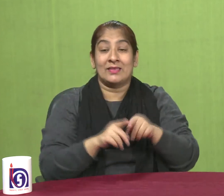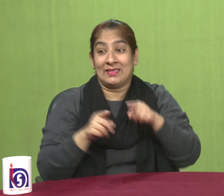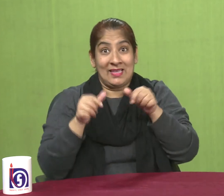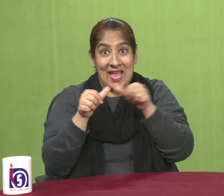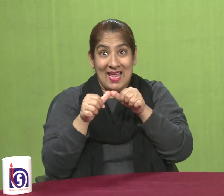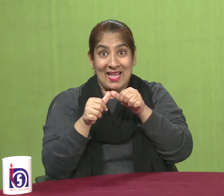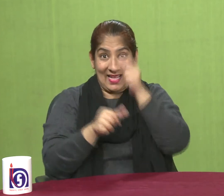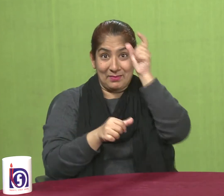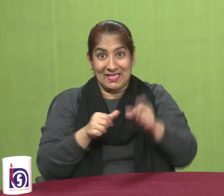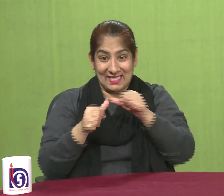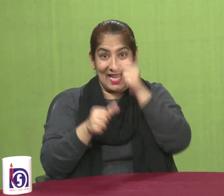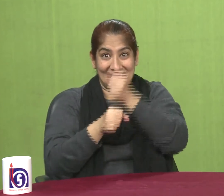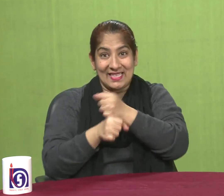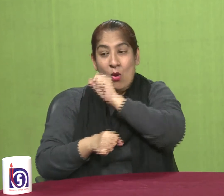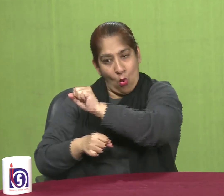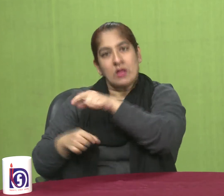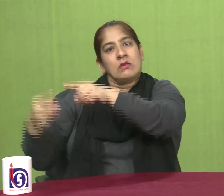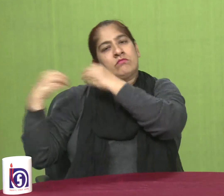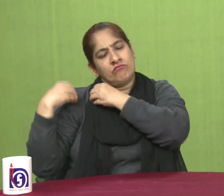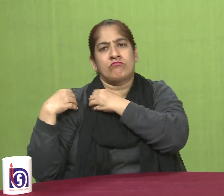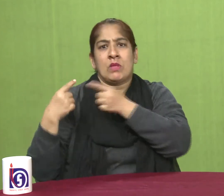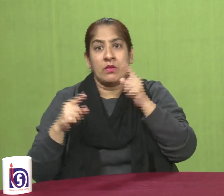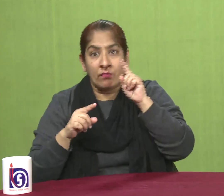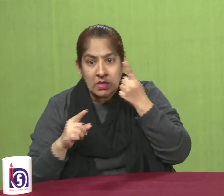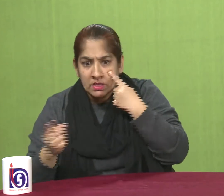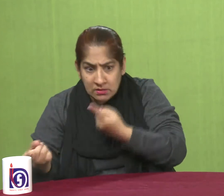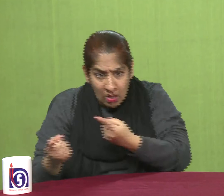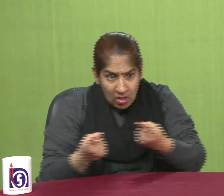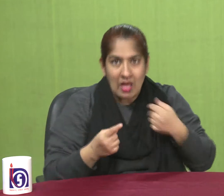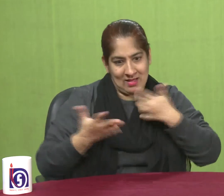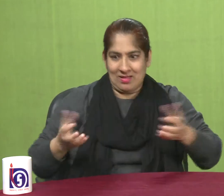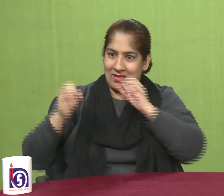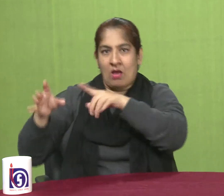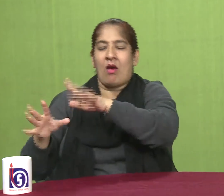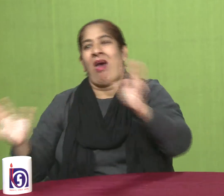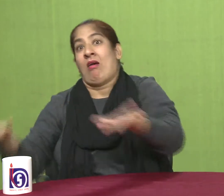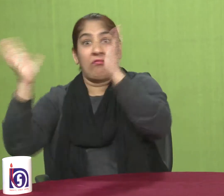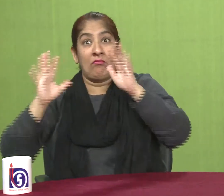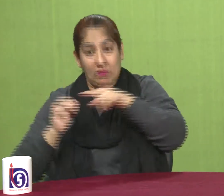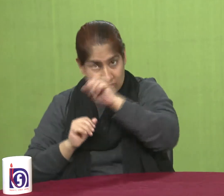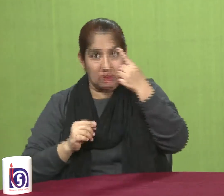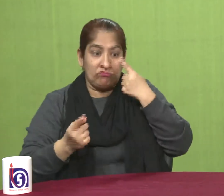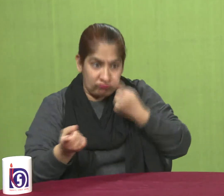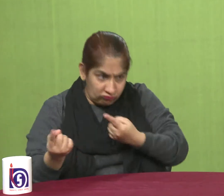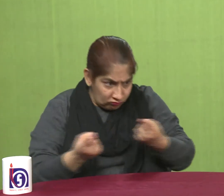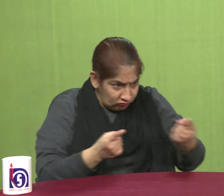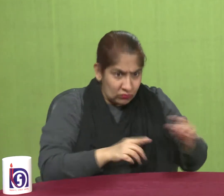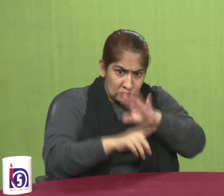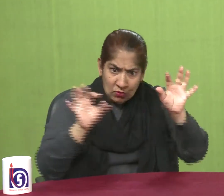Then comes clearing agents who clear and verify the products